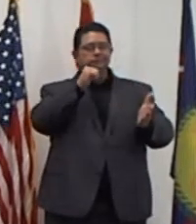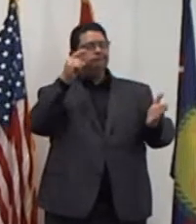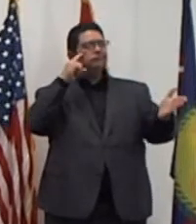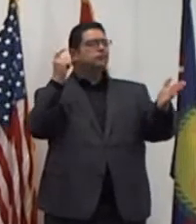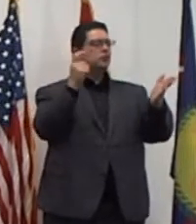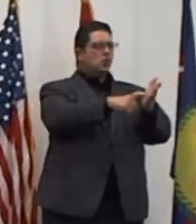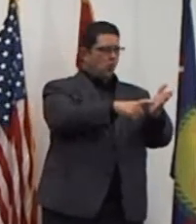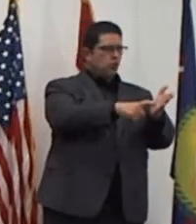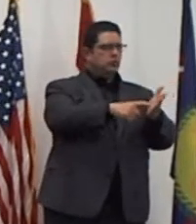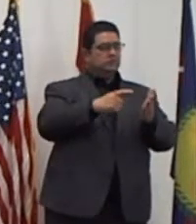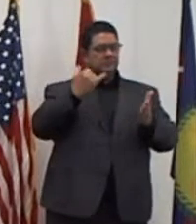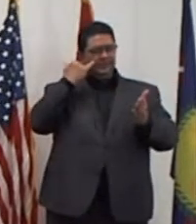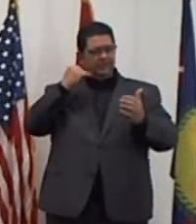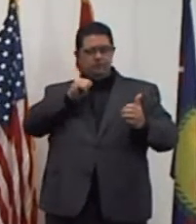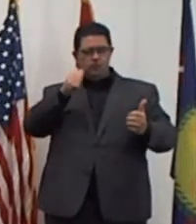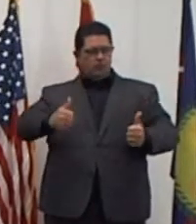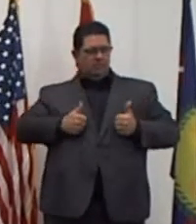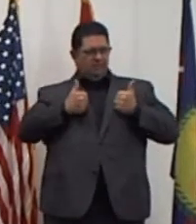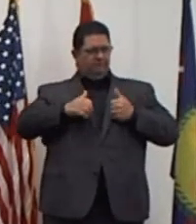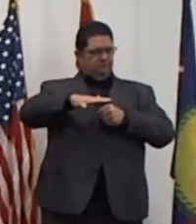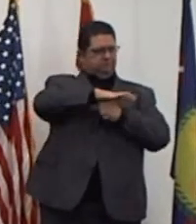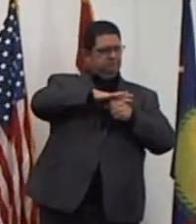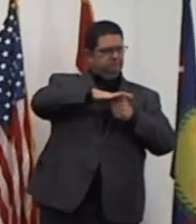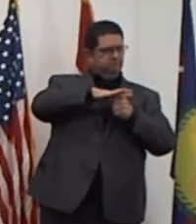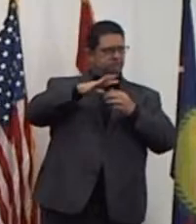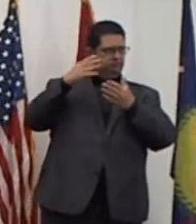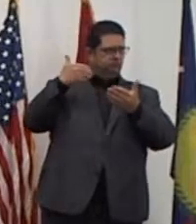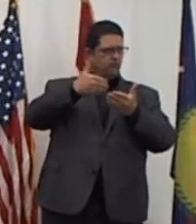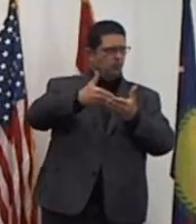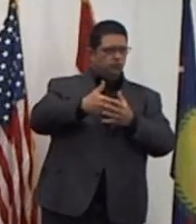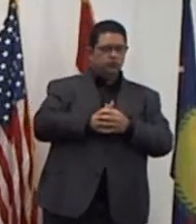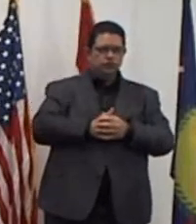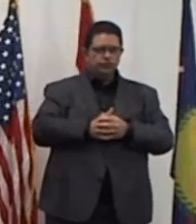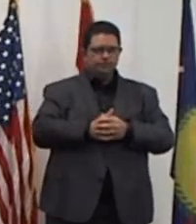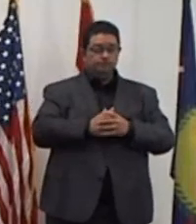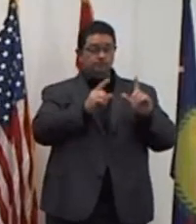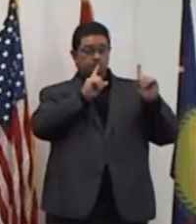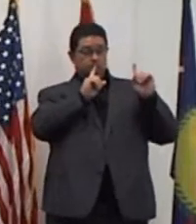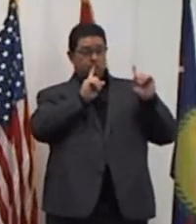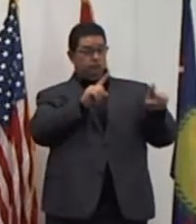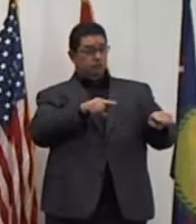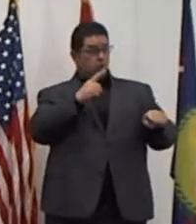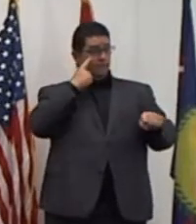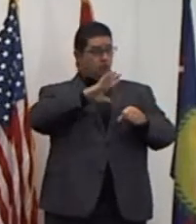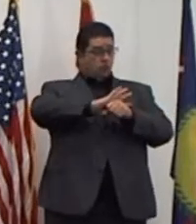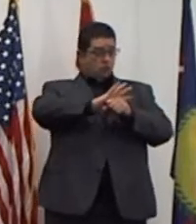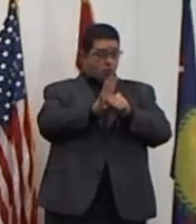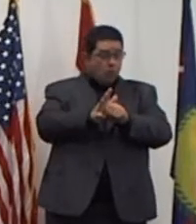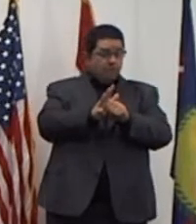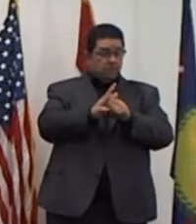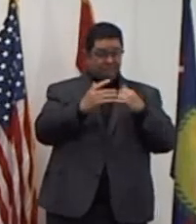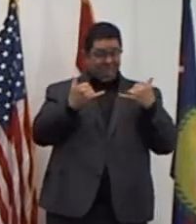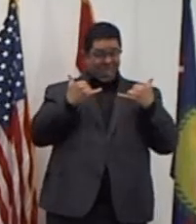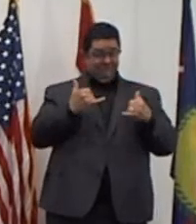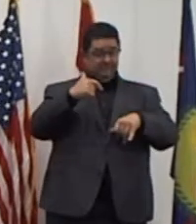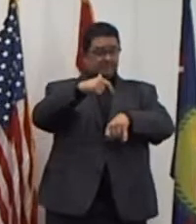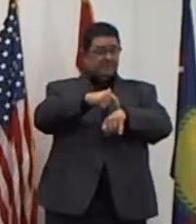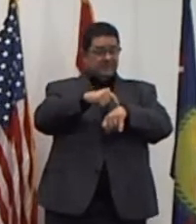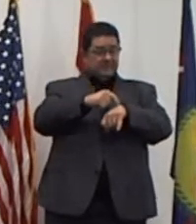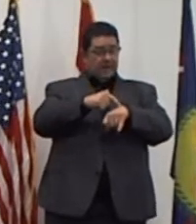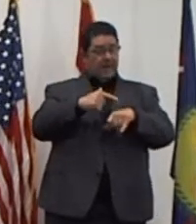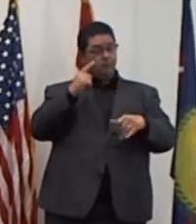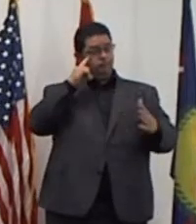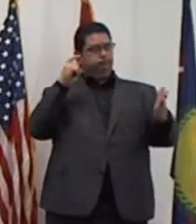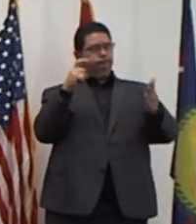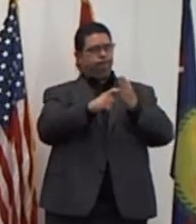who don't live close by. As we respond to the COVID-19 pandemic, it shines a bright light on disparities in our